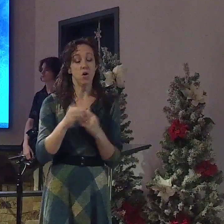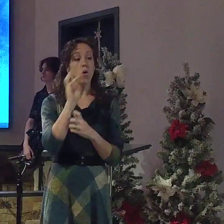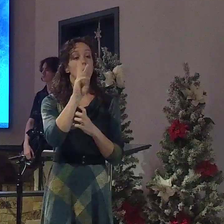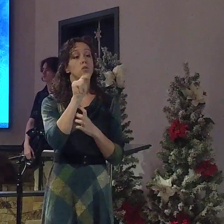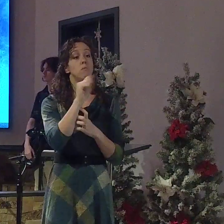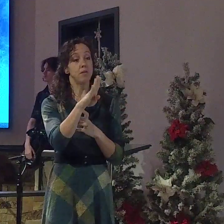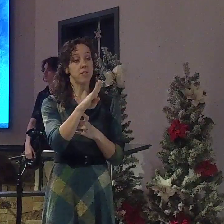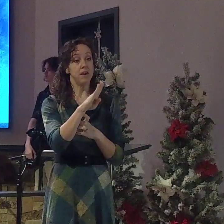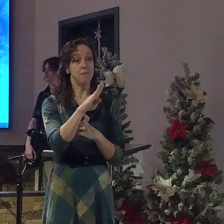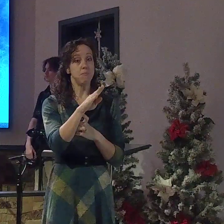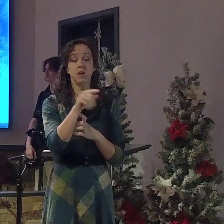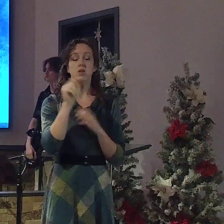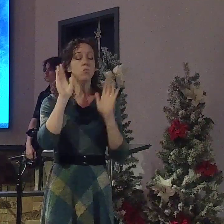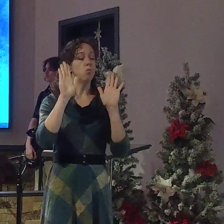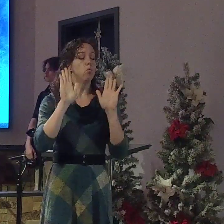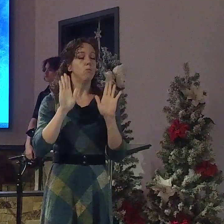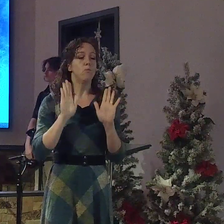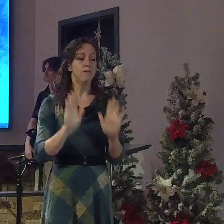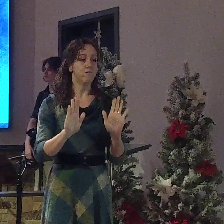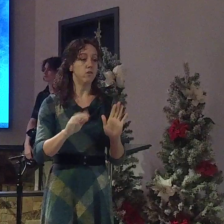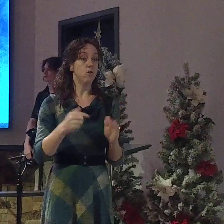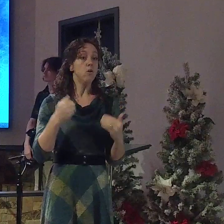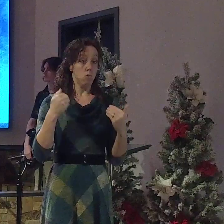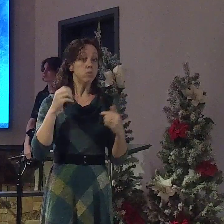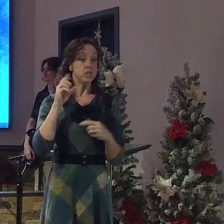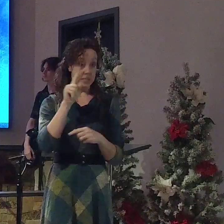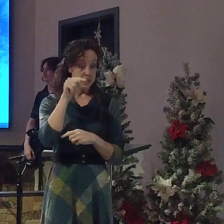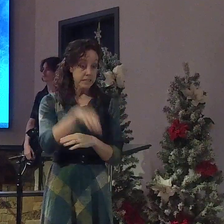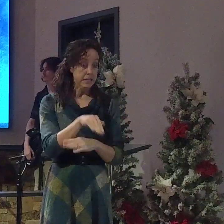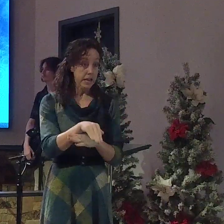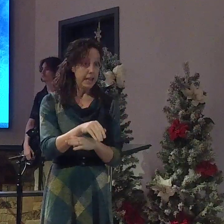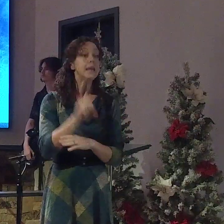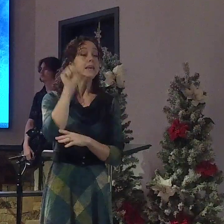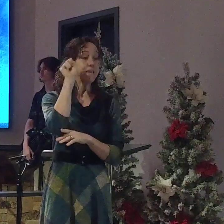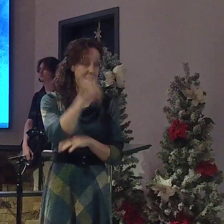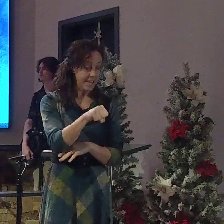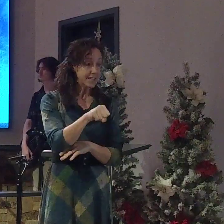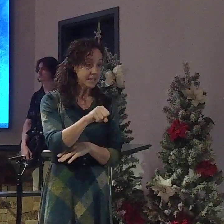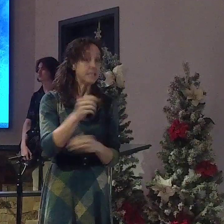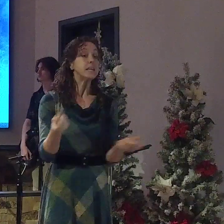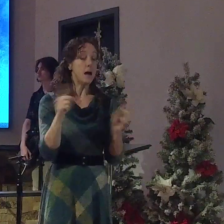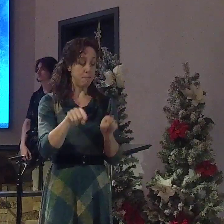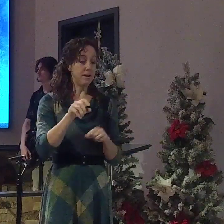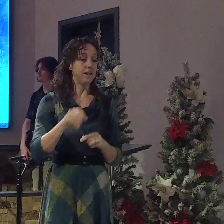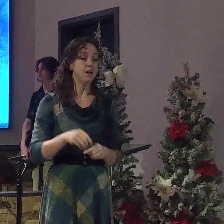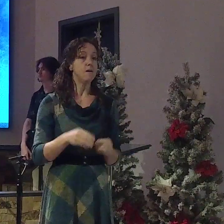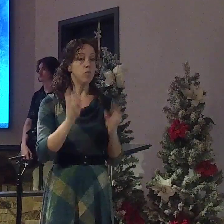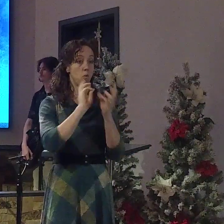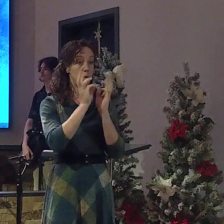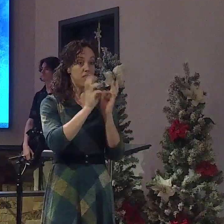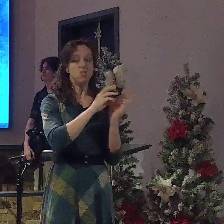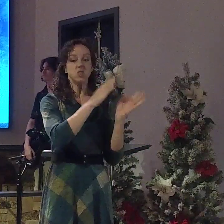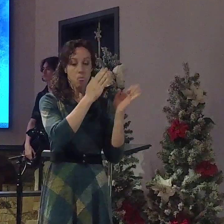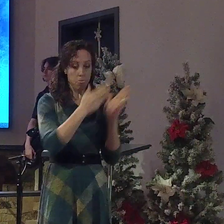out pretty well. So far, just Thursday and Friday, we've had over 3,000 people come through here.